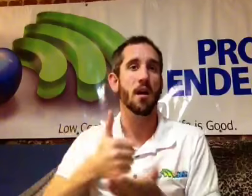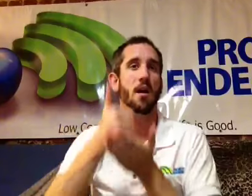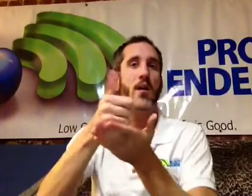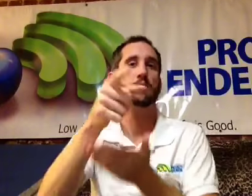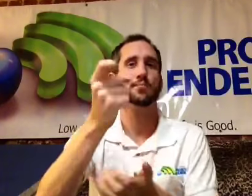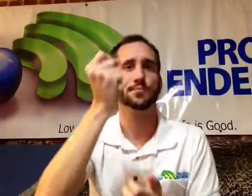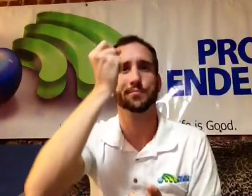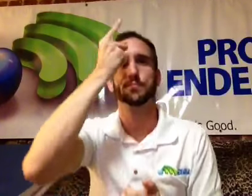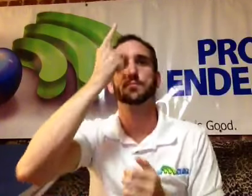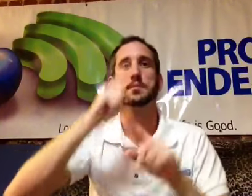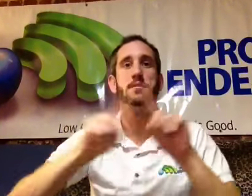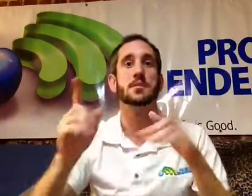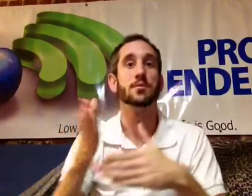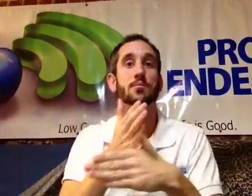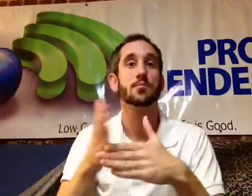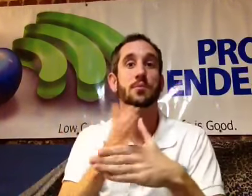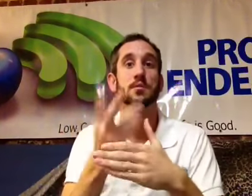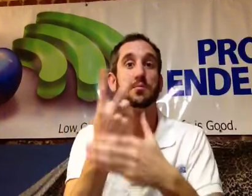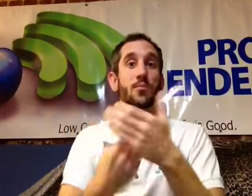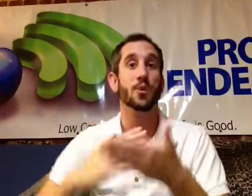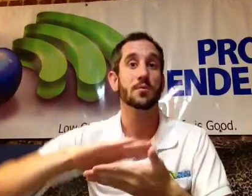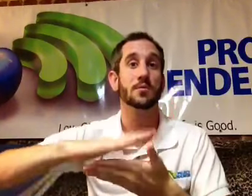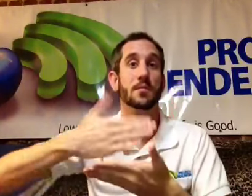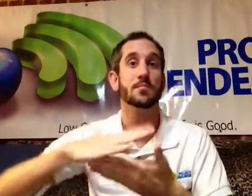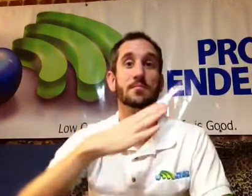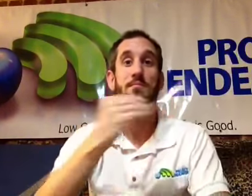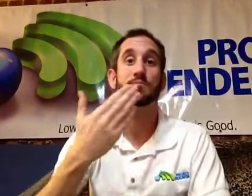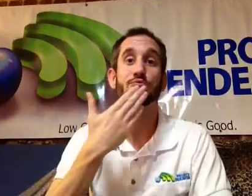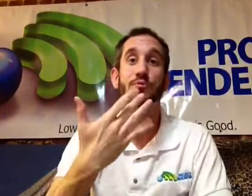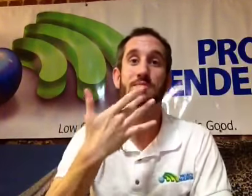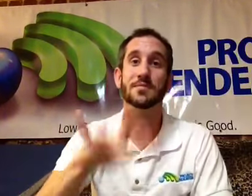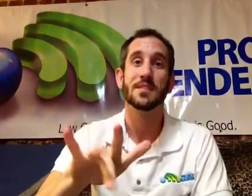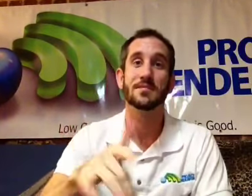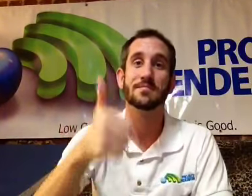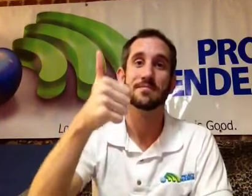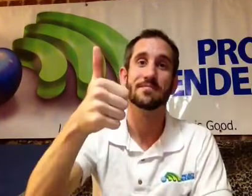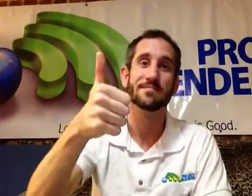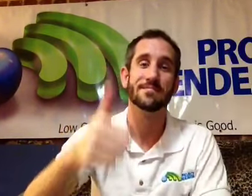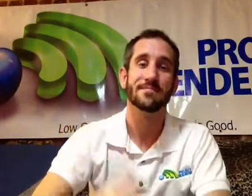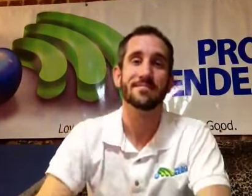the picture. Remember Alex Karras, another Lions, then the bar starter. This is what happens.